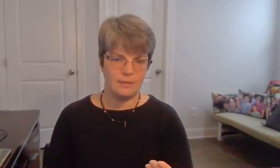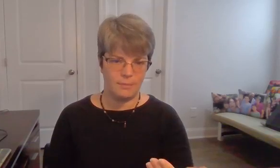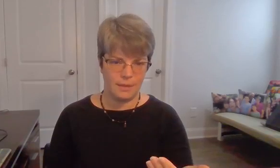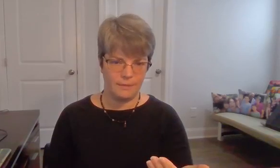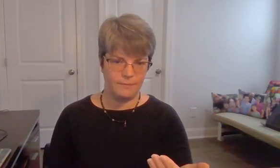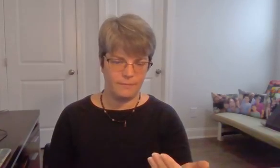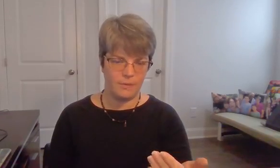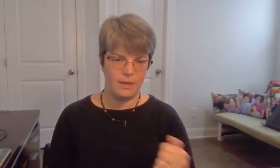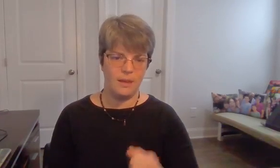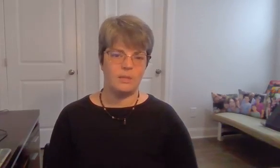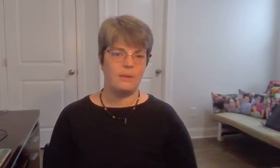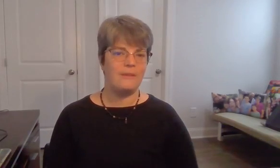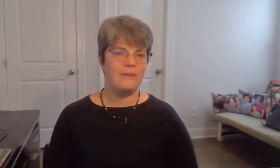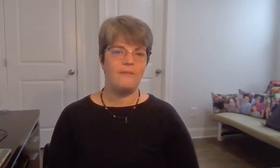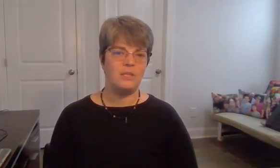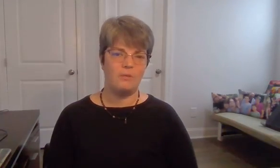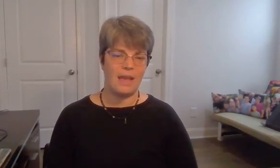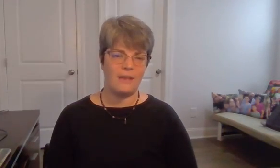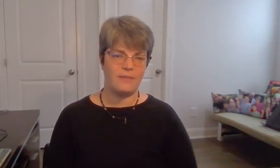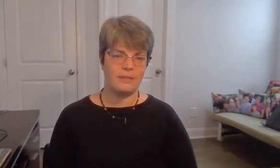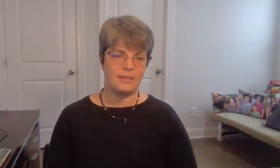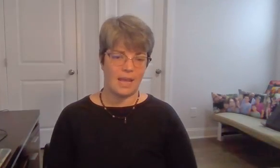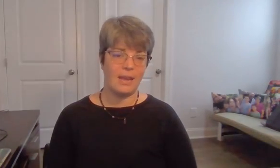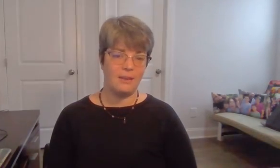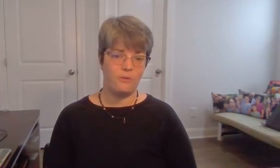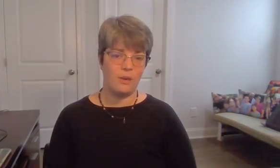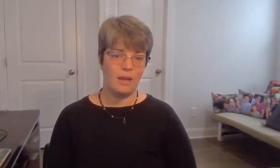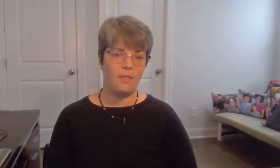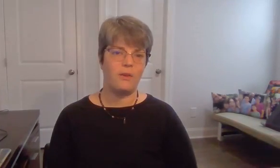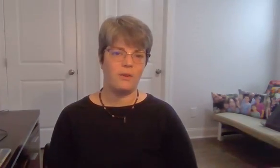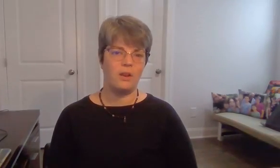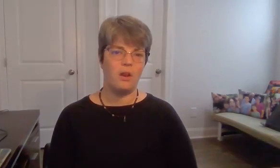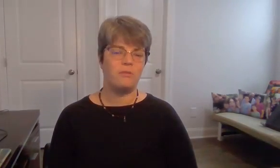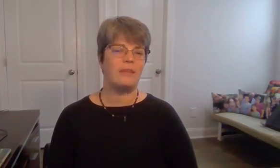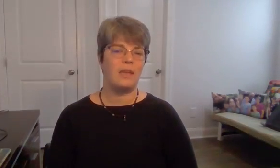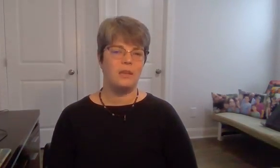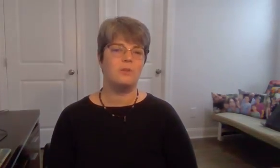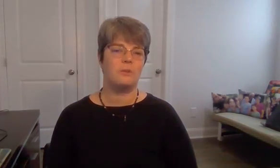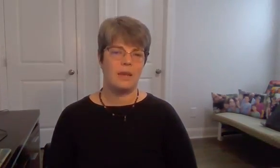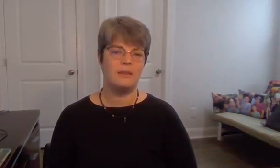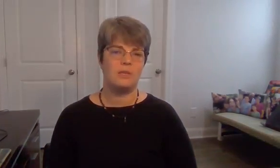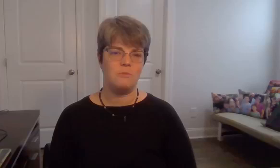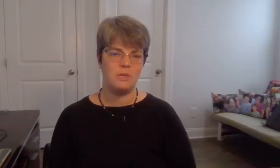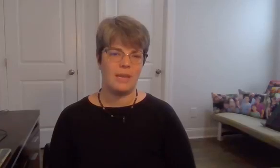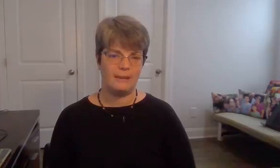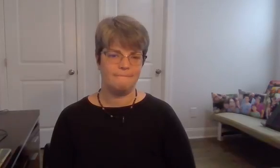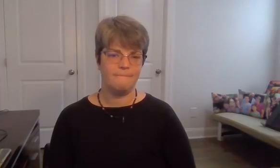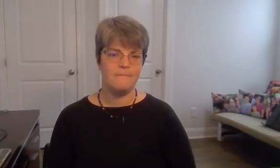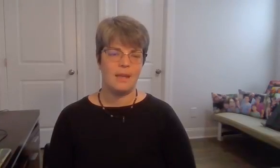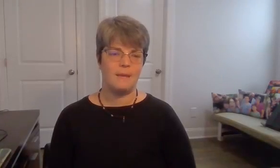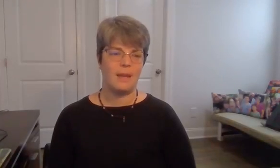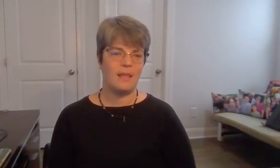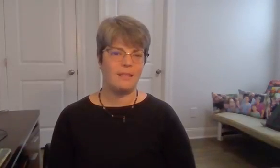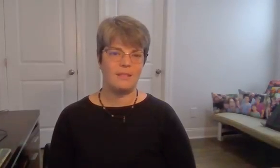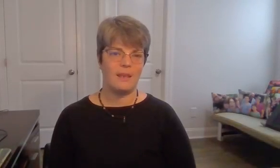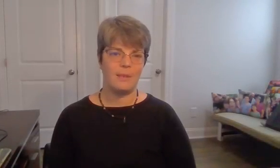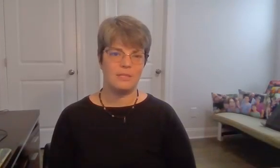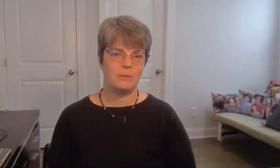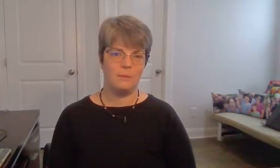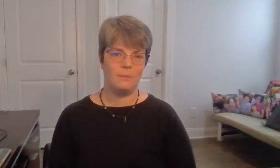something, right? So even if they don't have the sign for it, they're going to know that they can use their bodies to communicate. And I think that makes a really big